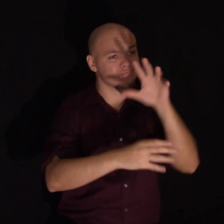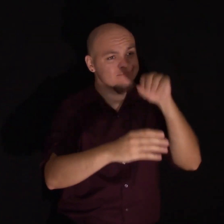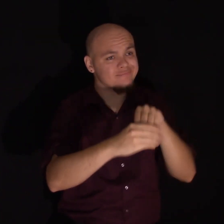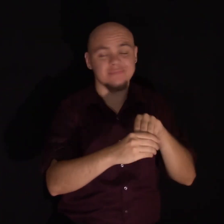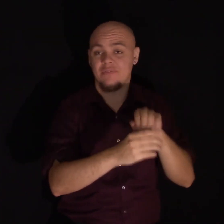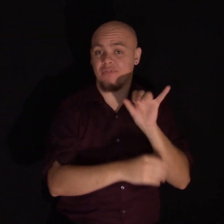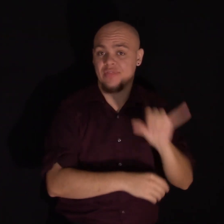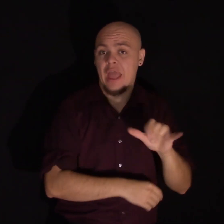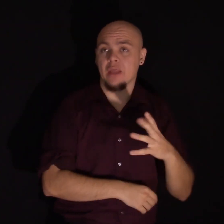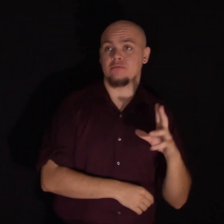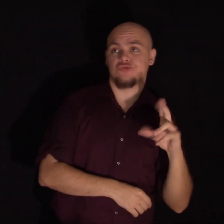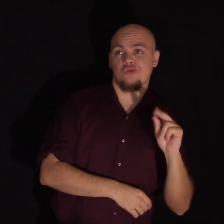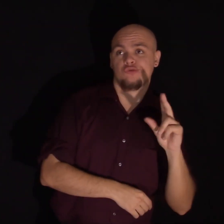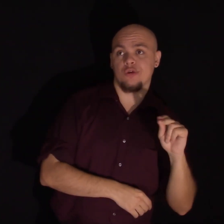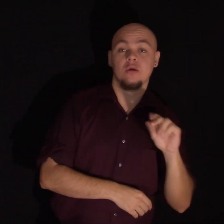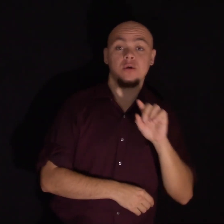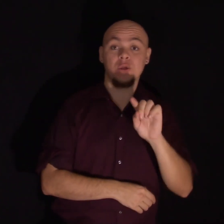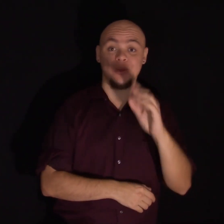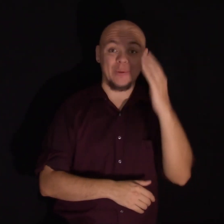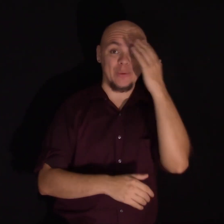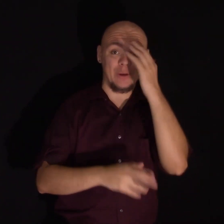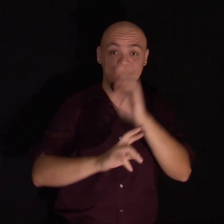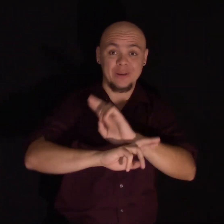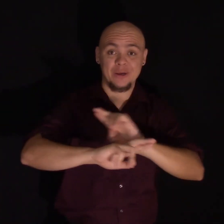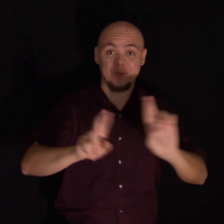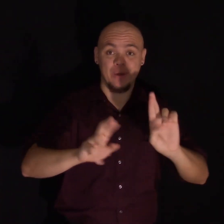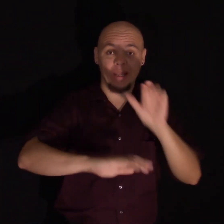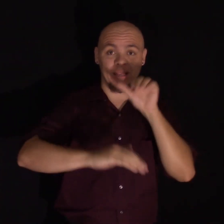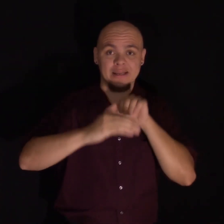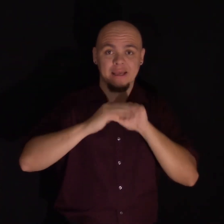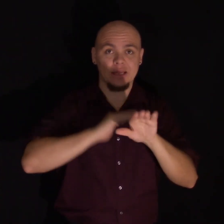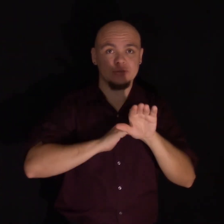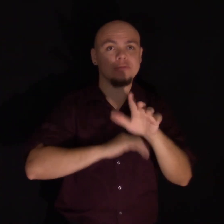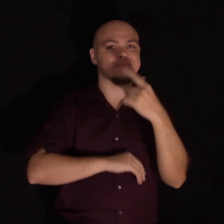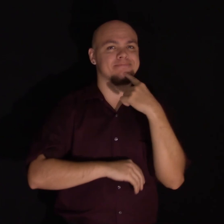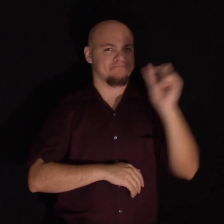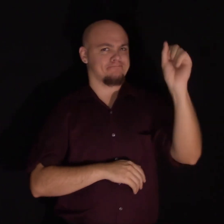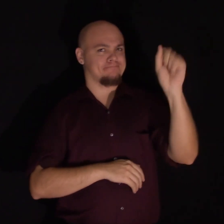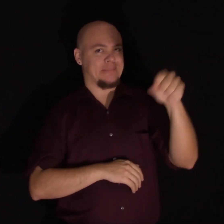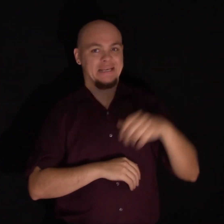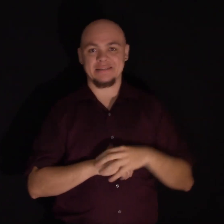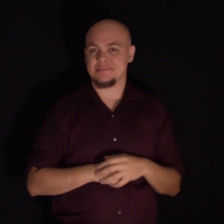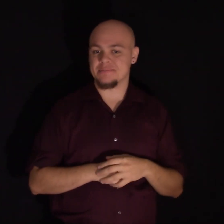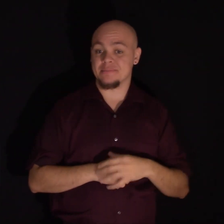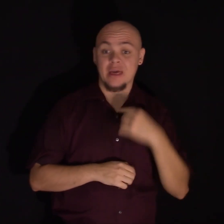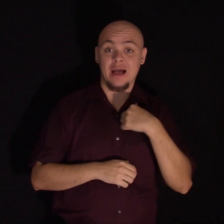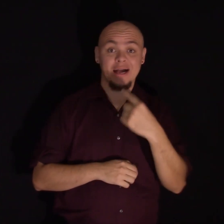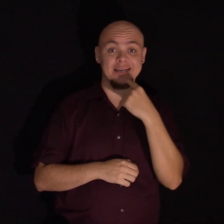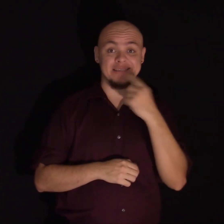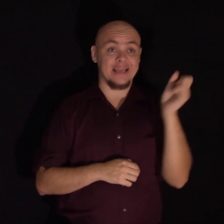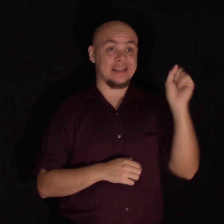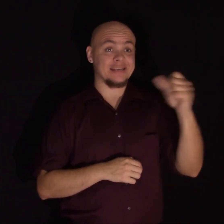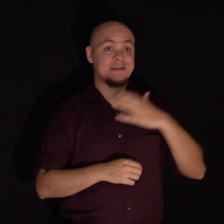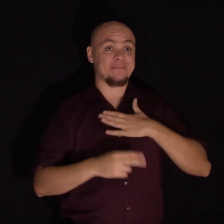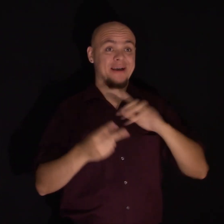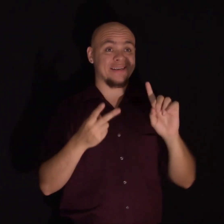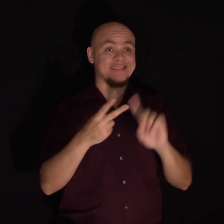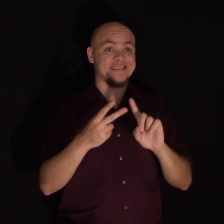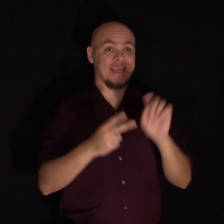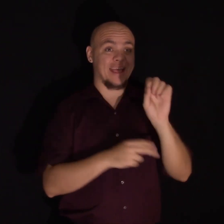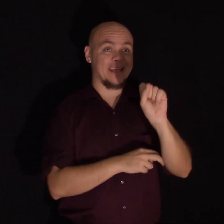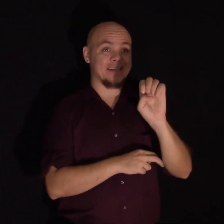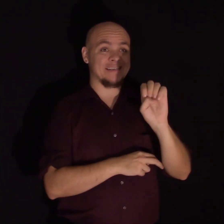you know when it's time to enter the arena. I just finished saying yes to my second season of this